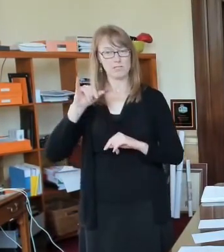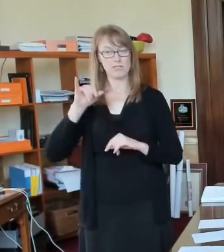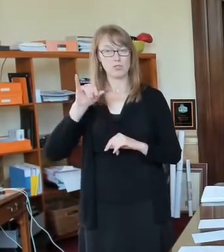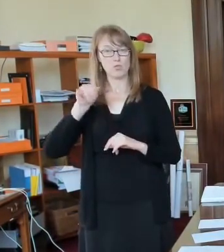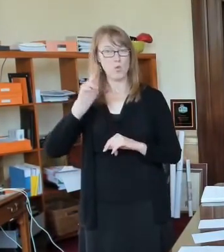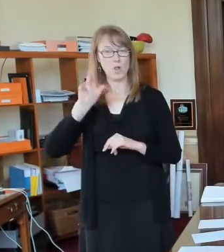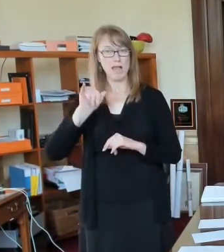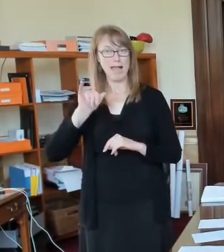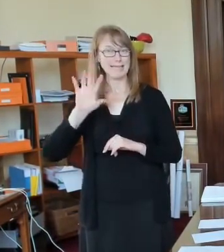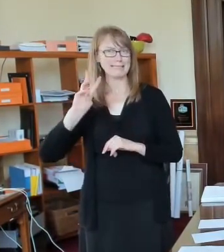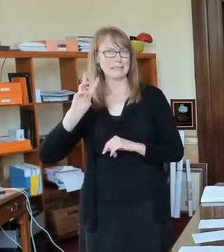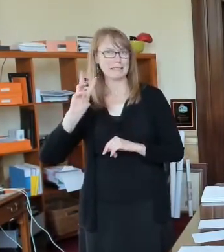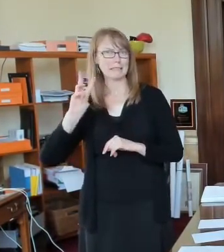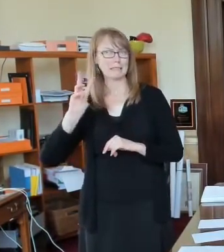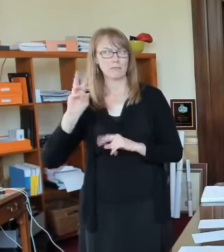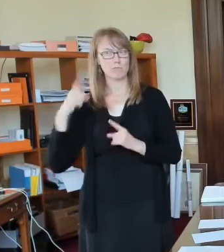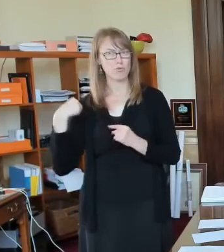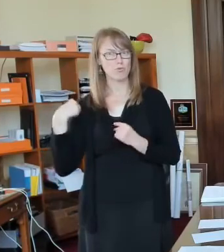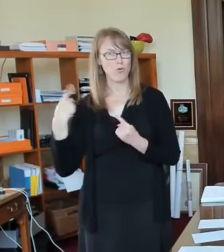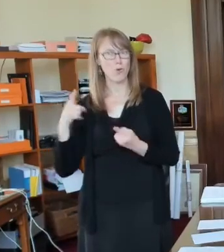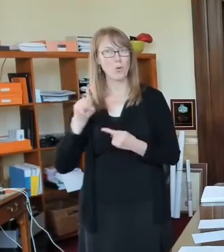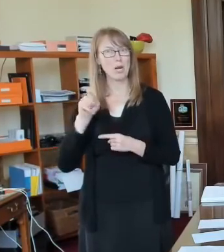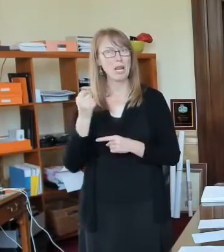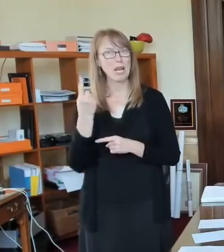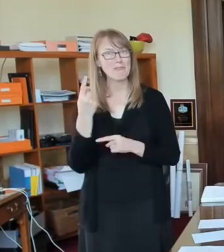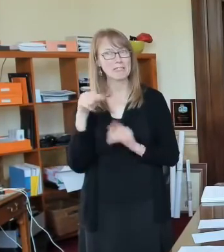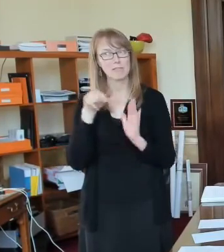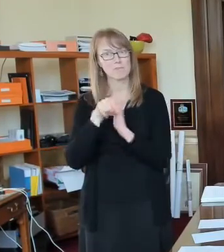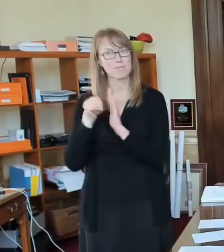111 homicides and